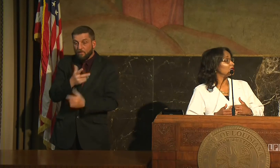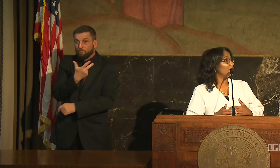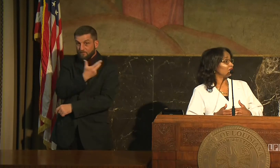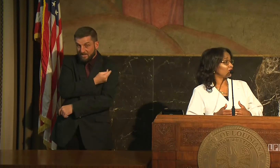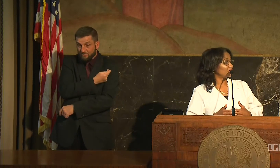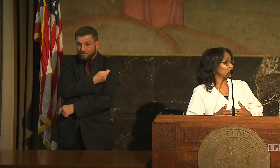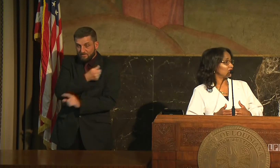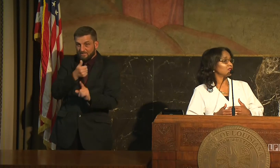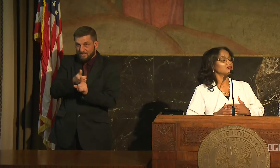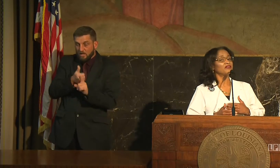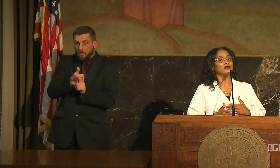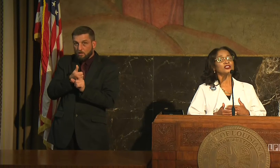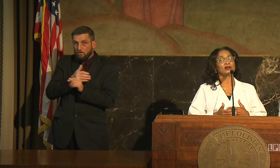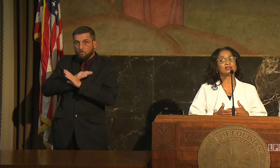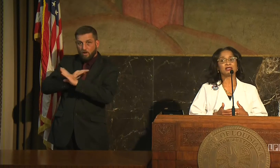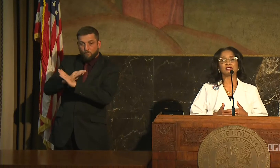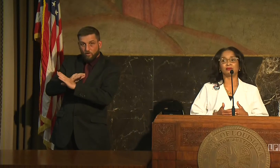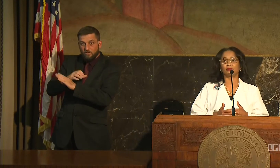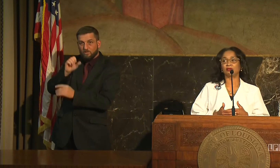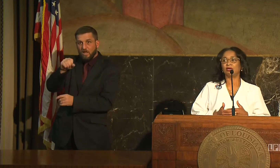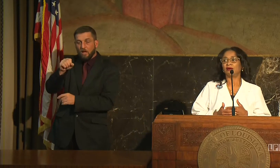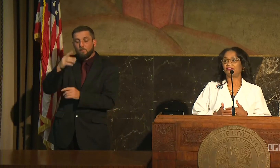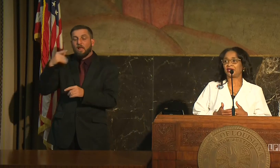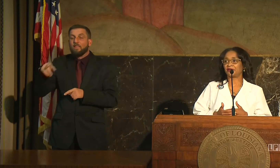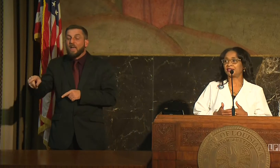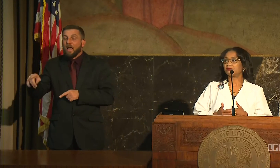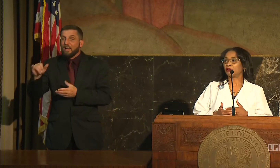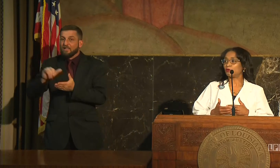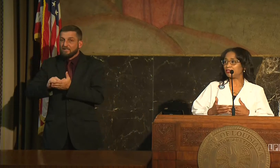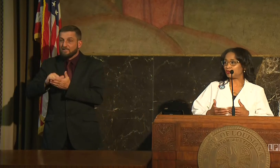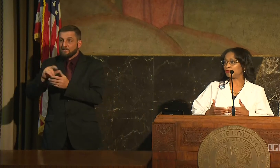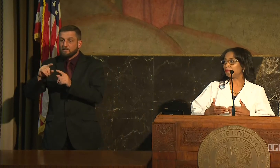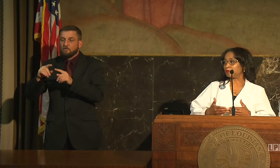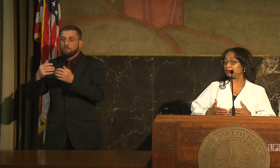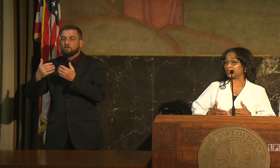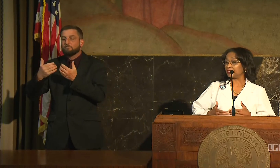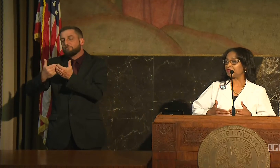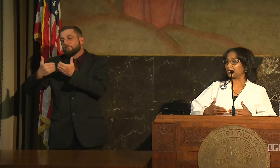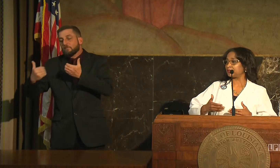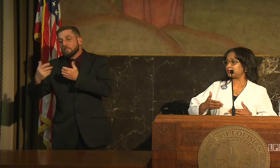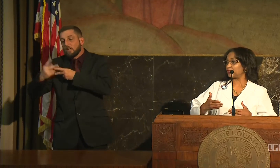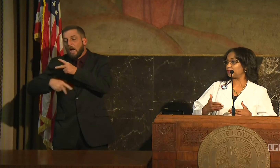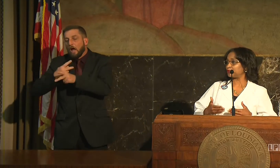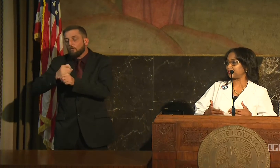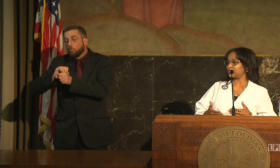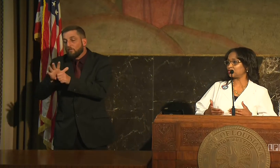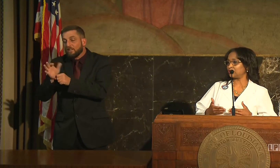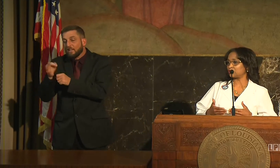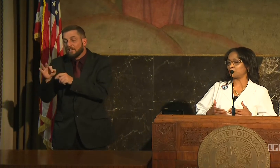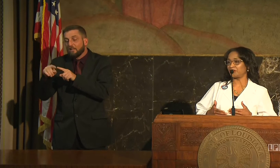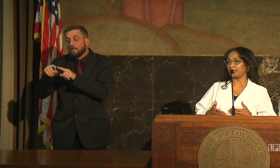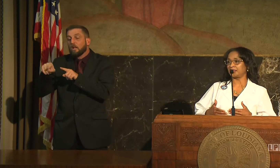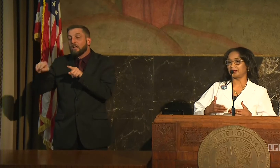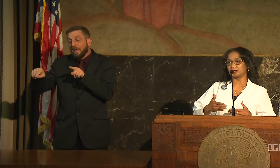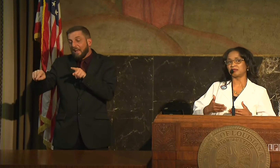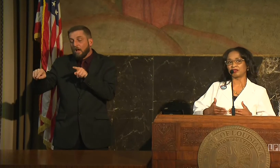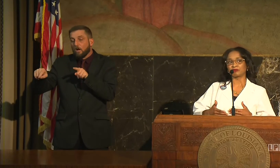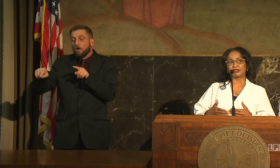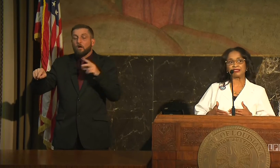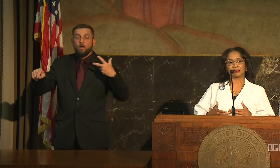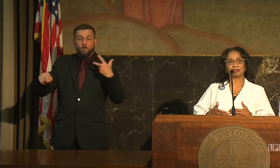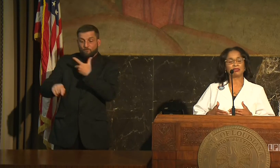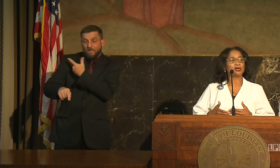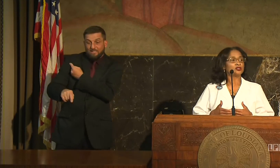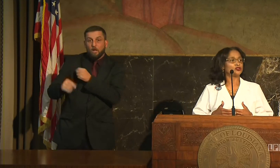gives coverage. This is a very transmissible variant, but we do believe that protection is provided, and it's